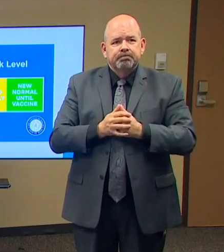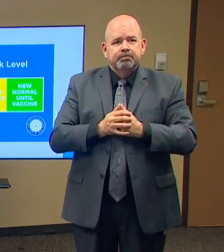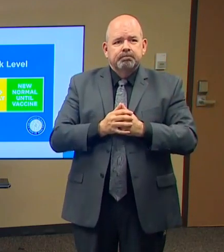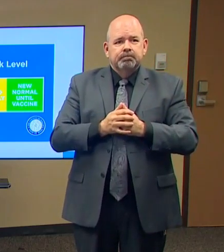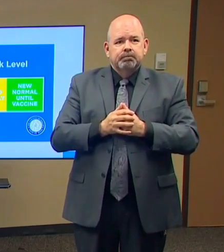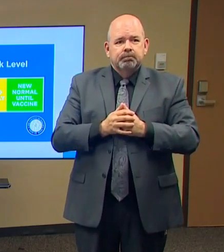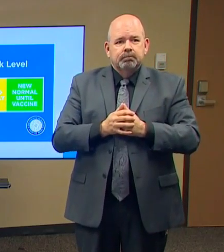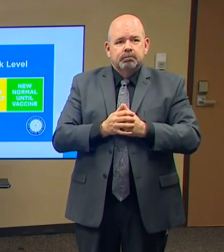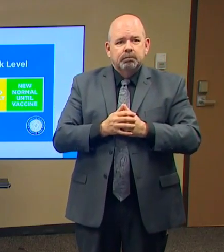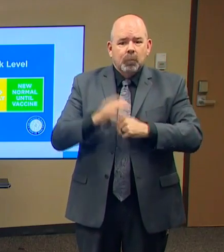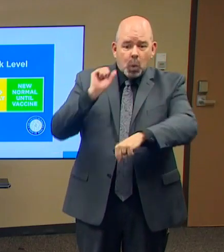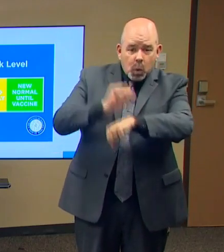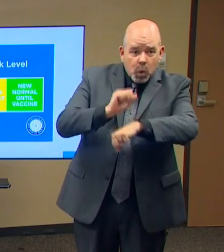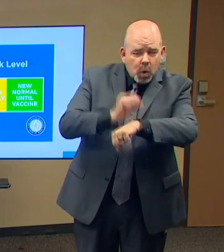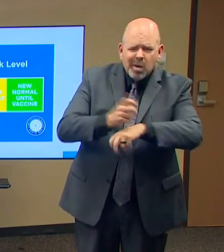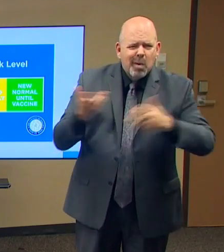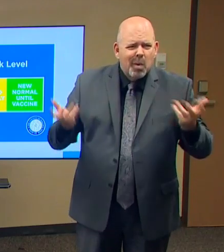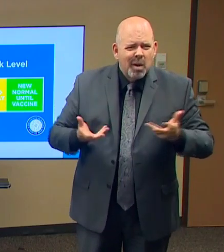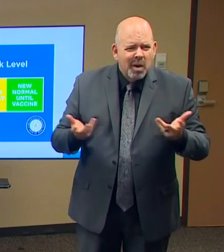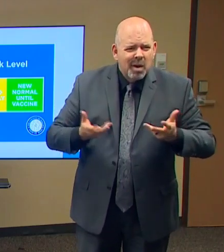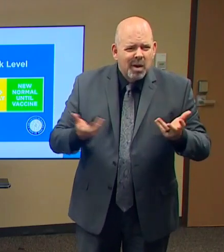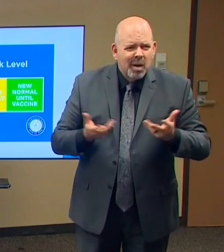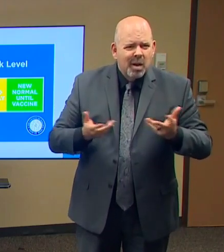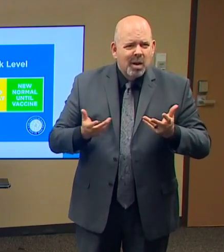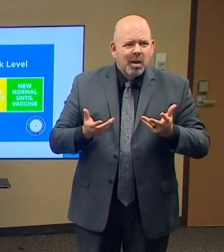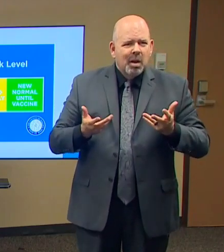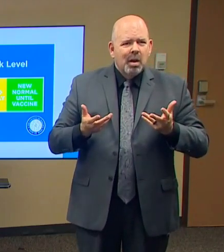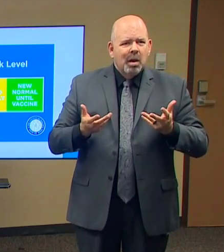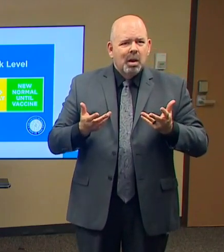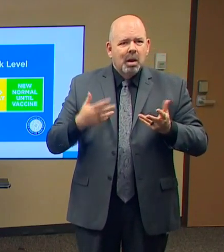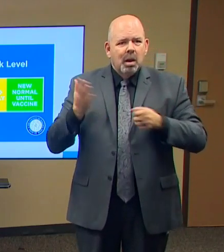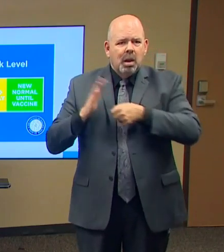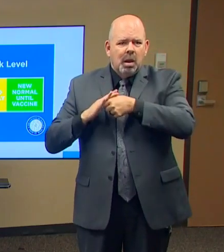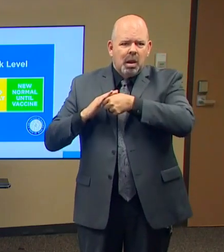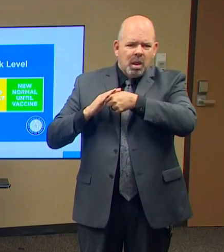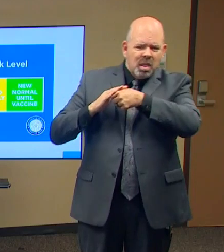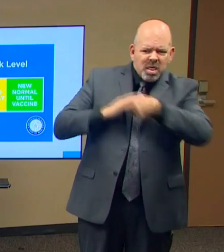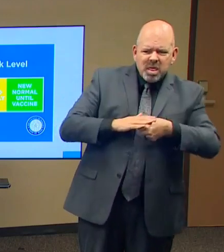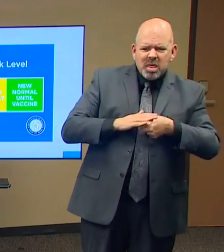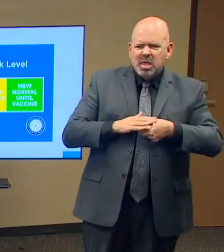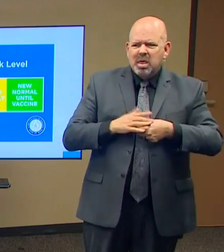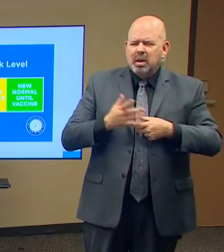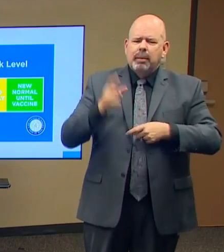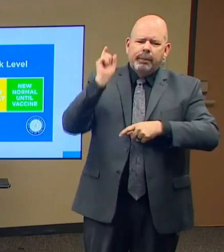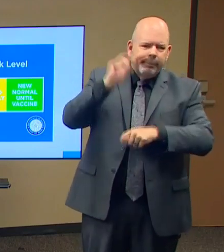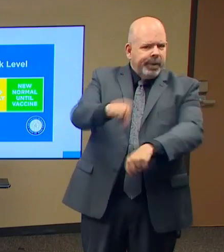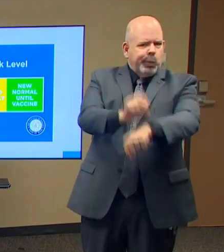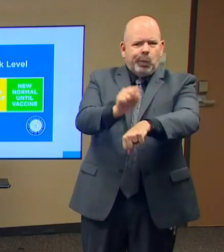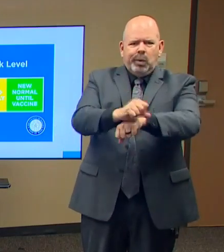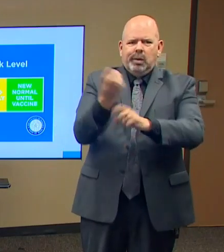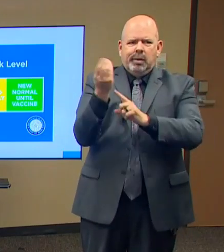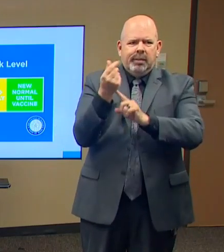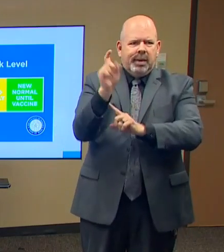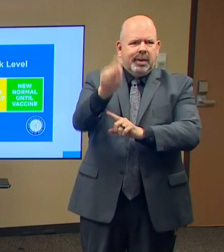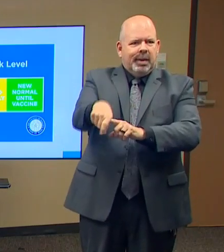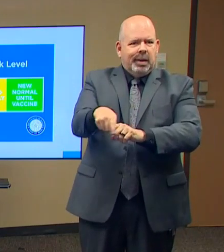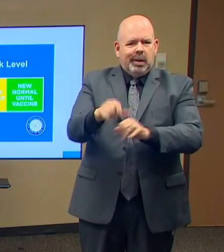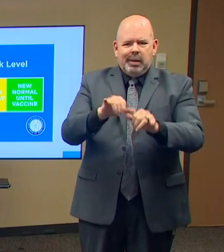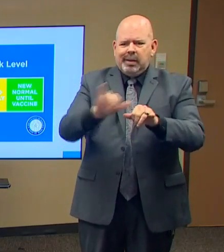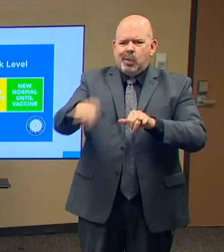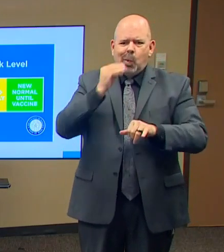be doing where there's more pressure for them to have to go to work and they don't have the opportunity to stay home if they're